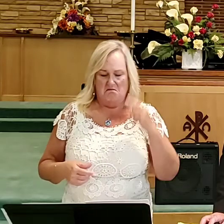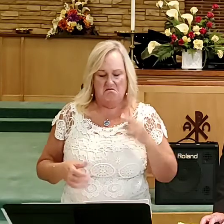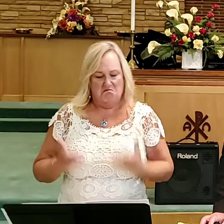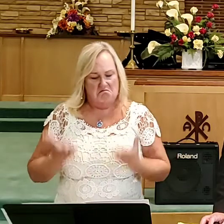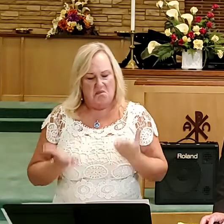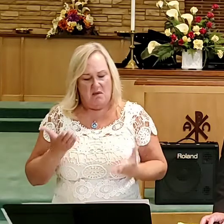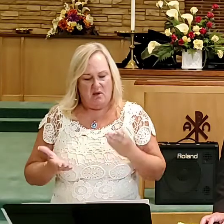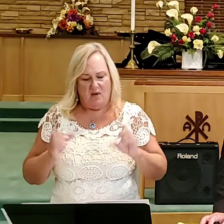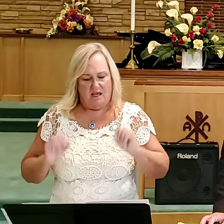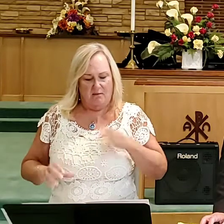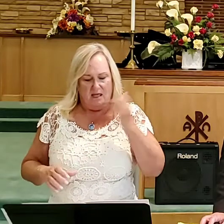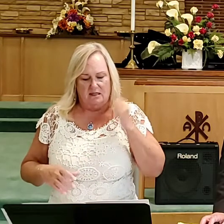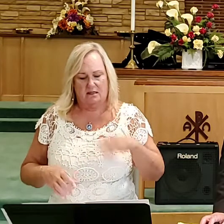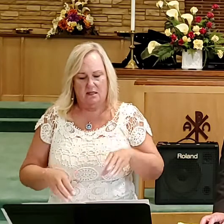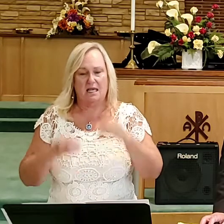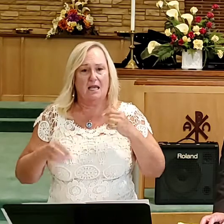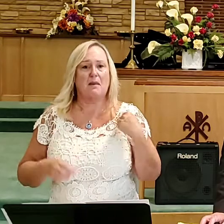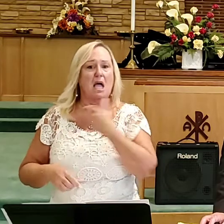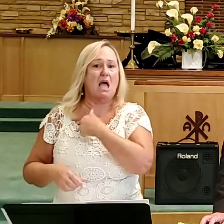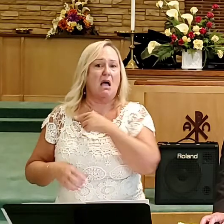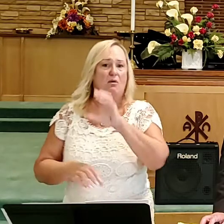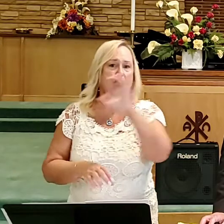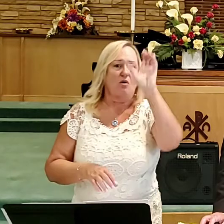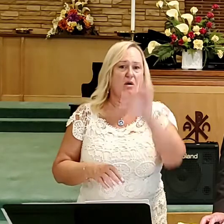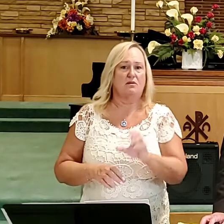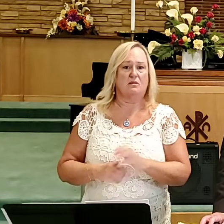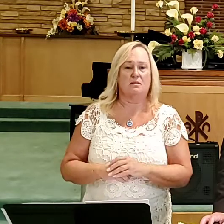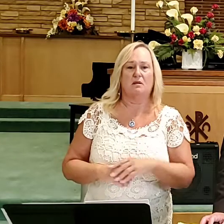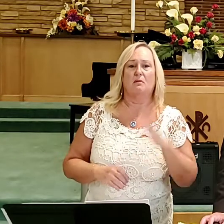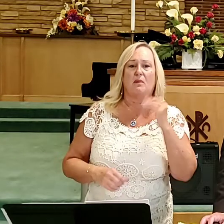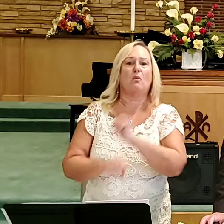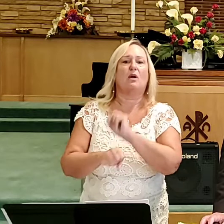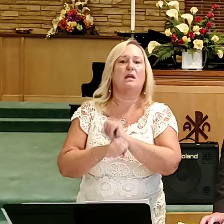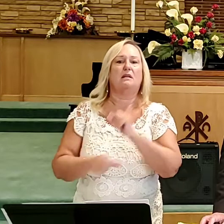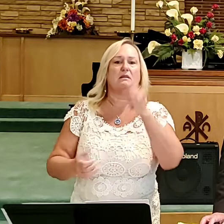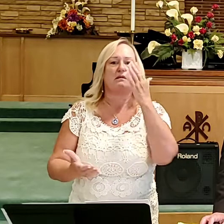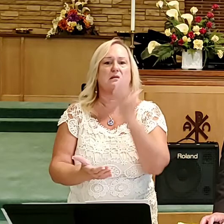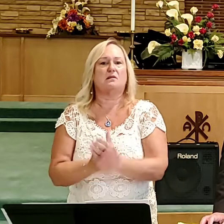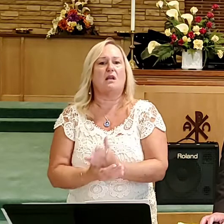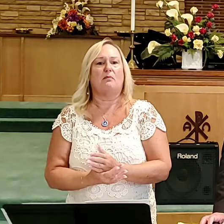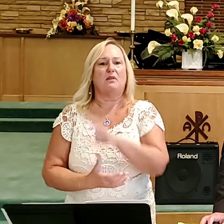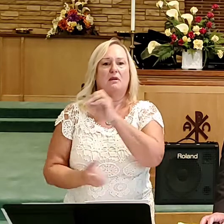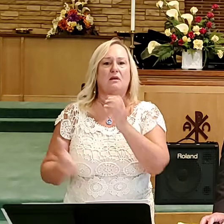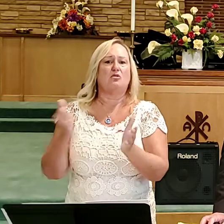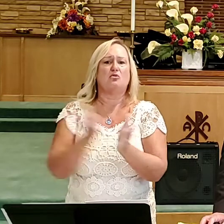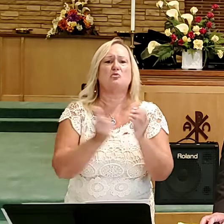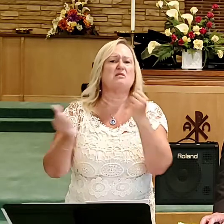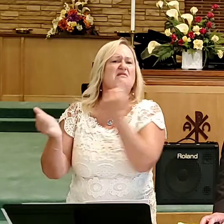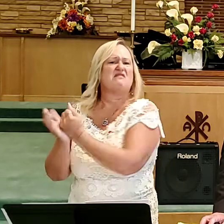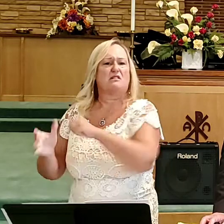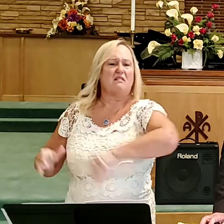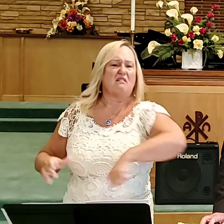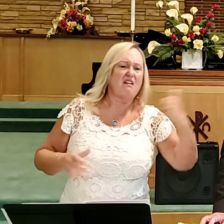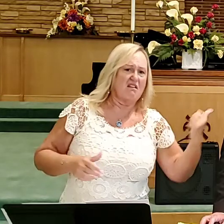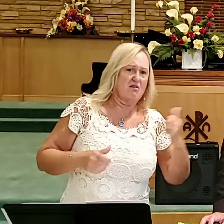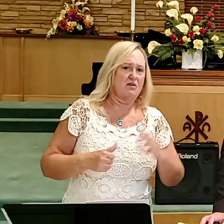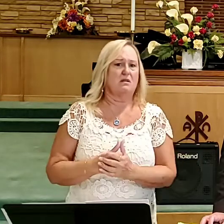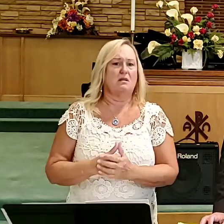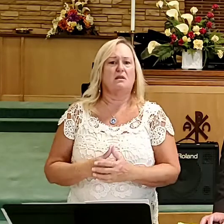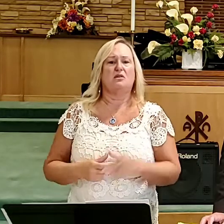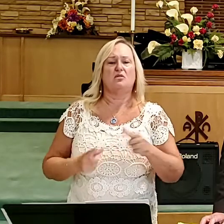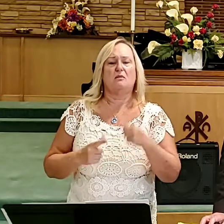Perhaps we can best take up our cross by working to stop the crucifixion of others.